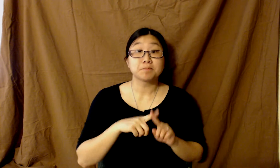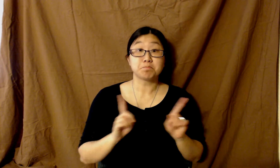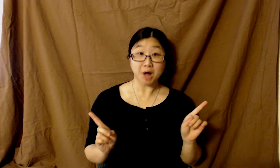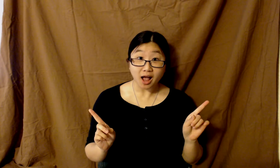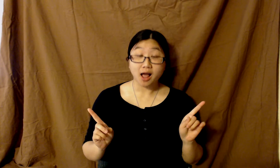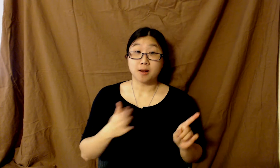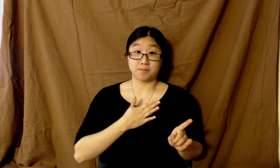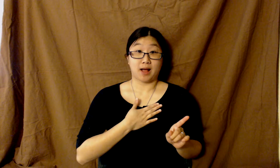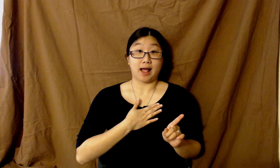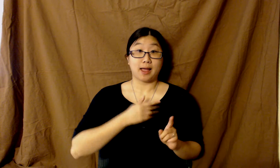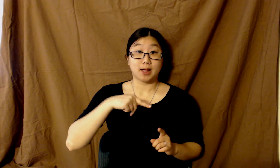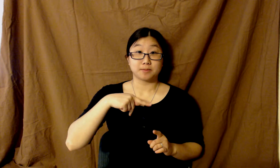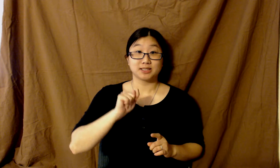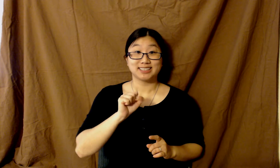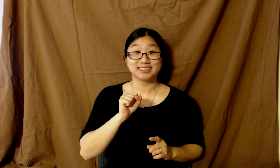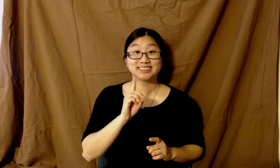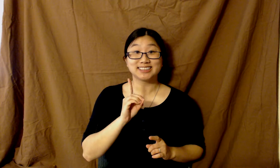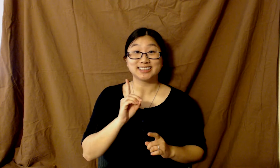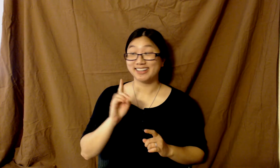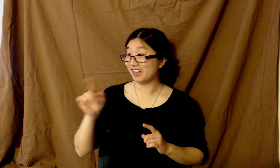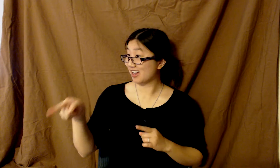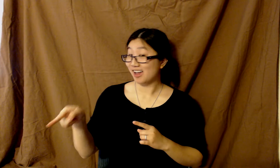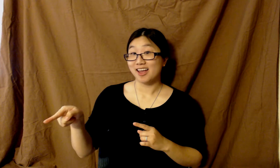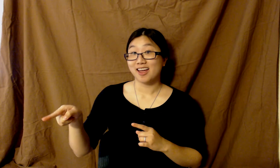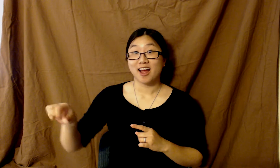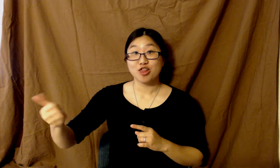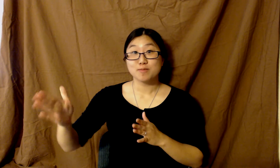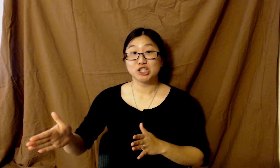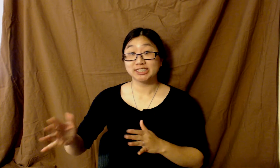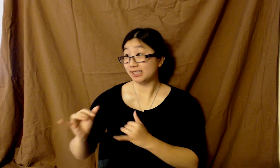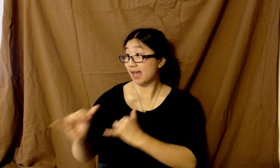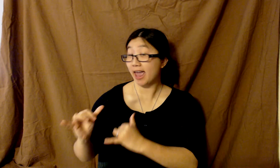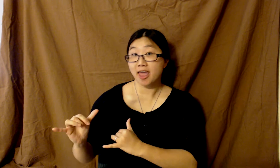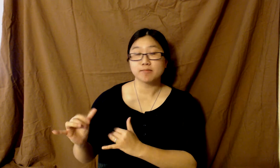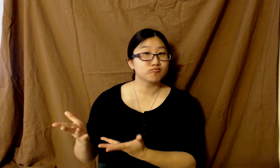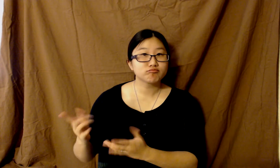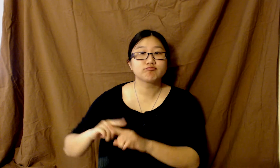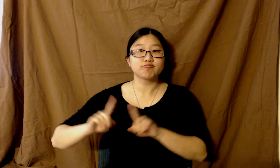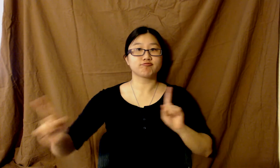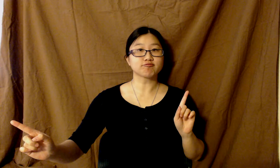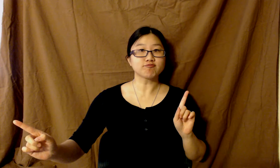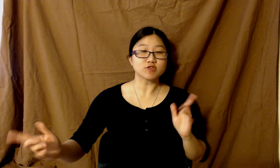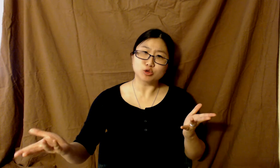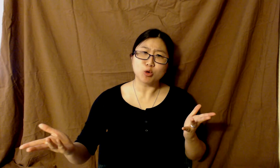different. We also all have very different susceptibilities. So 2 dogs raised in the same household,